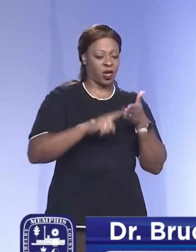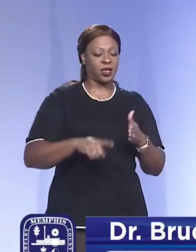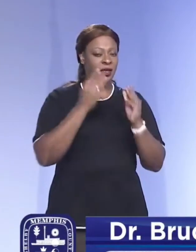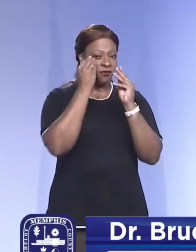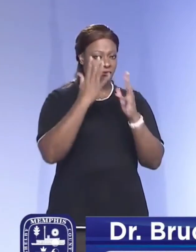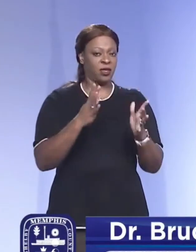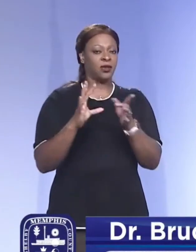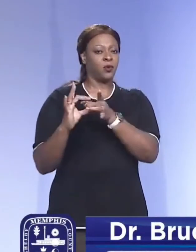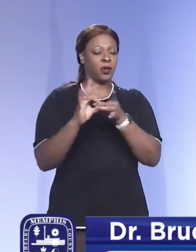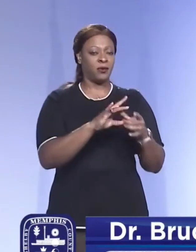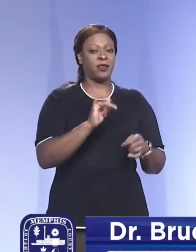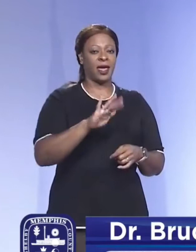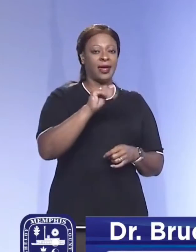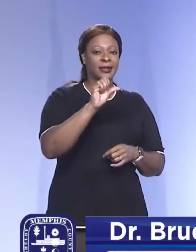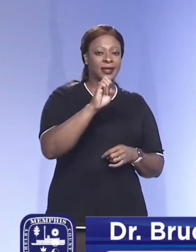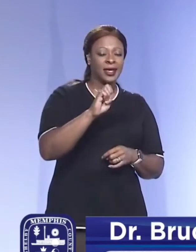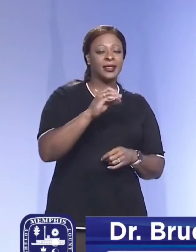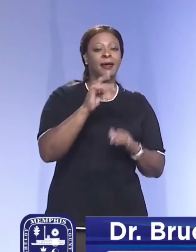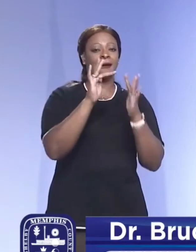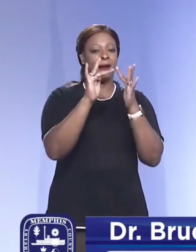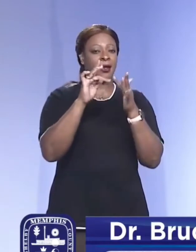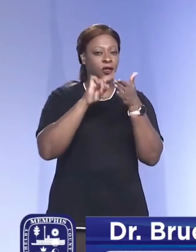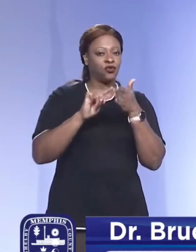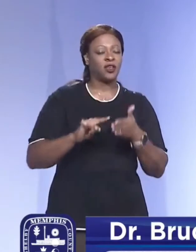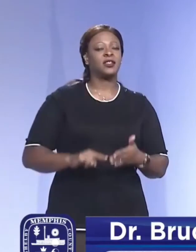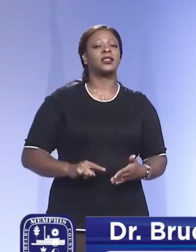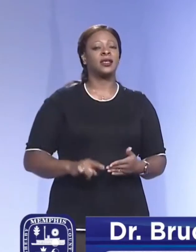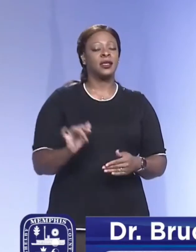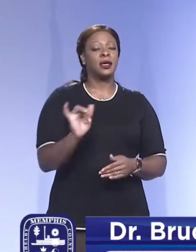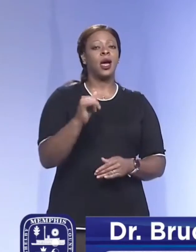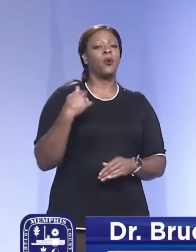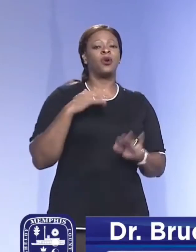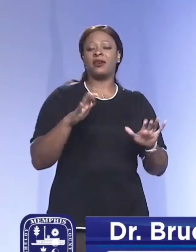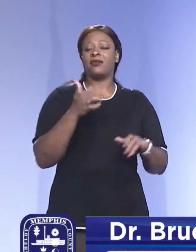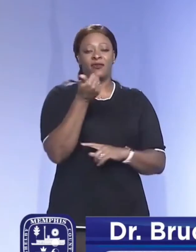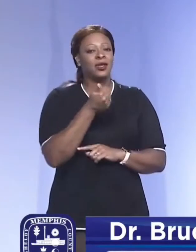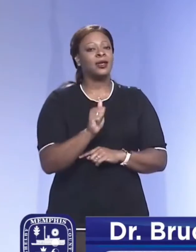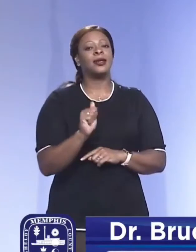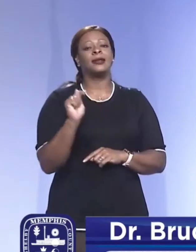to cases and contacts, just as we do for any